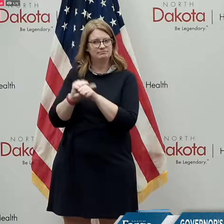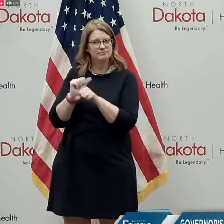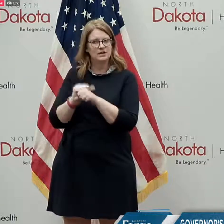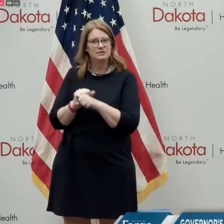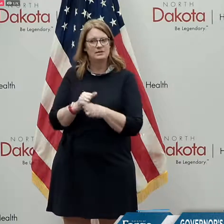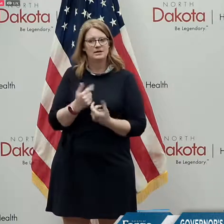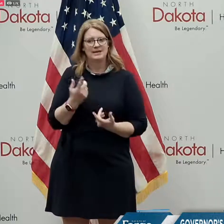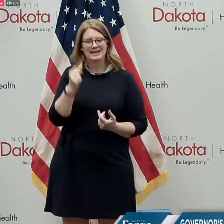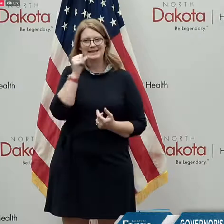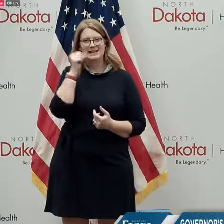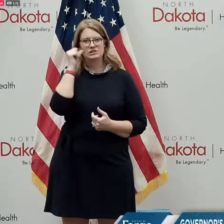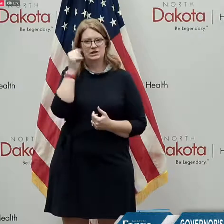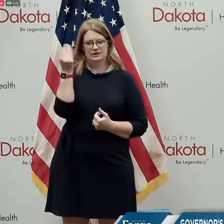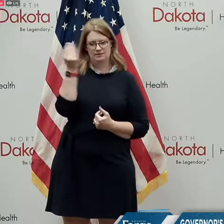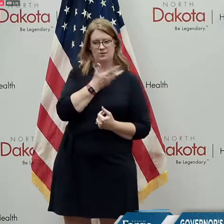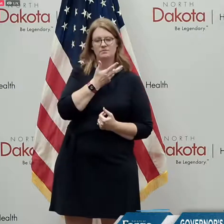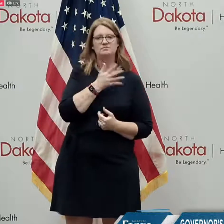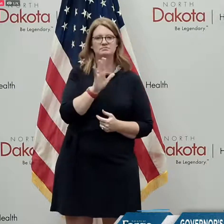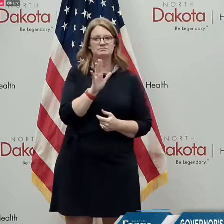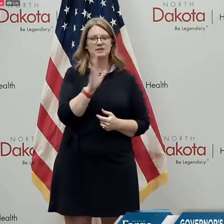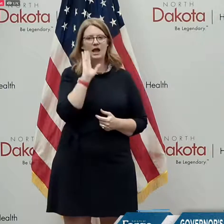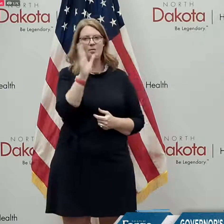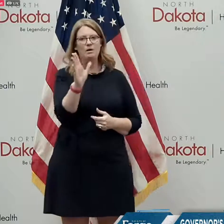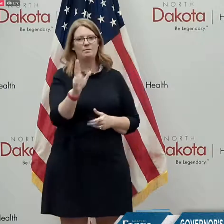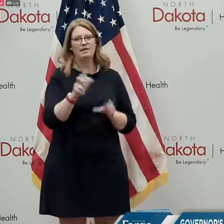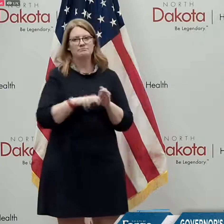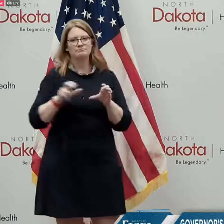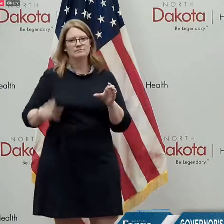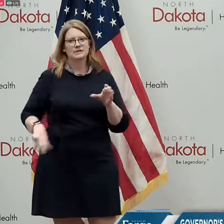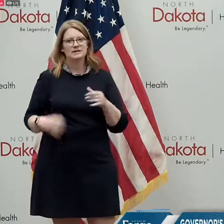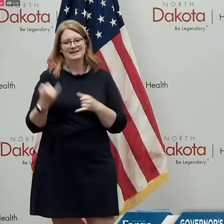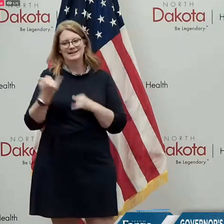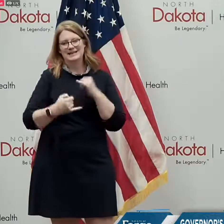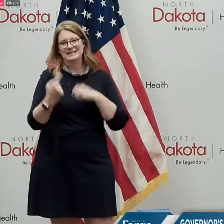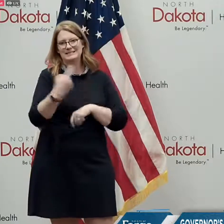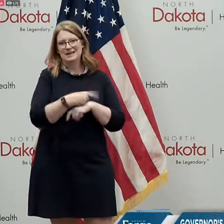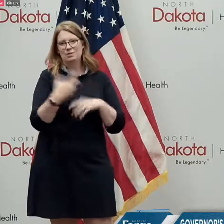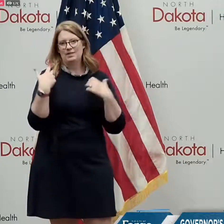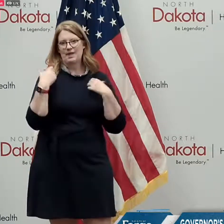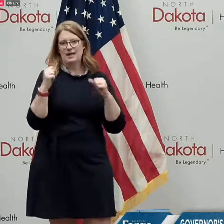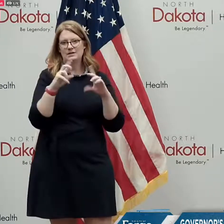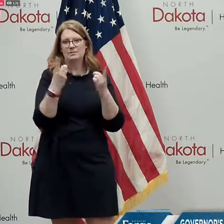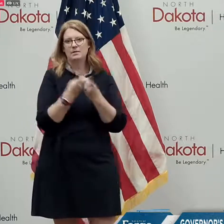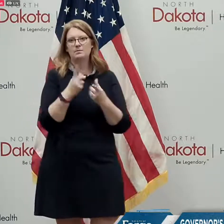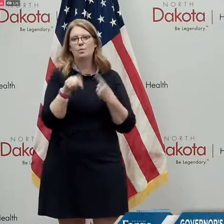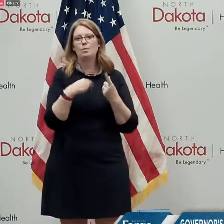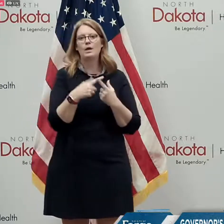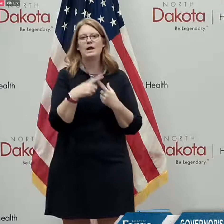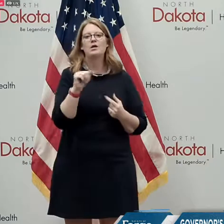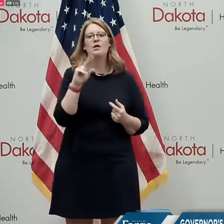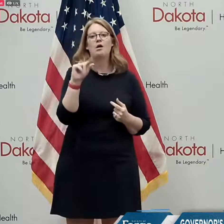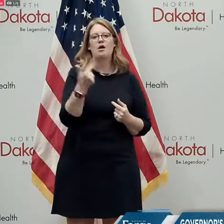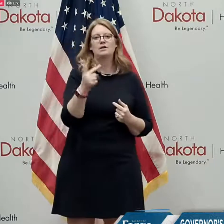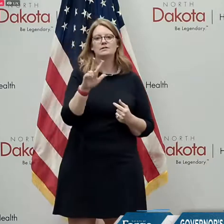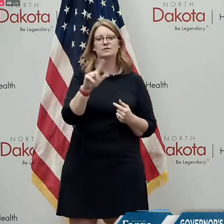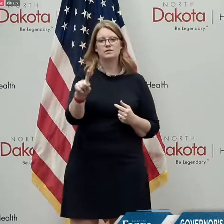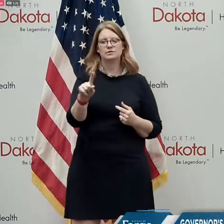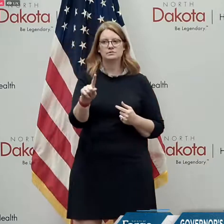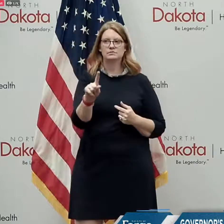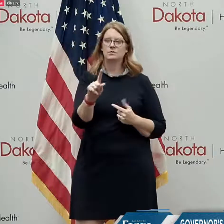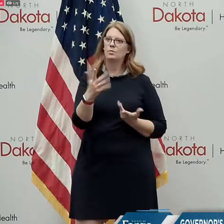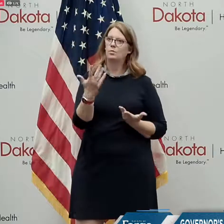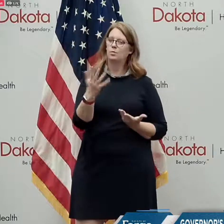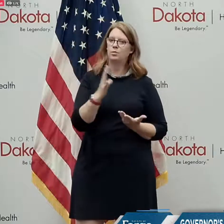me yesterday that he'll be doing that, and his last day with the health department will be August 31st. But we're deeply